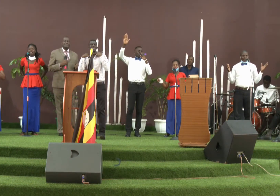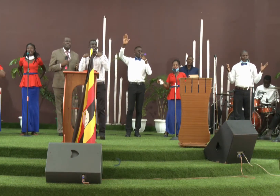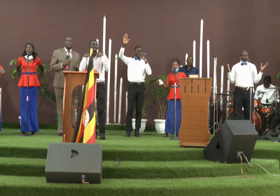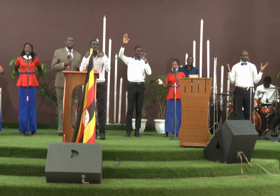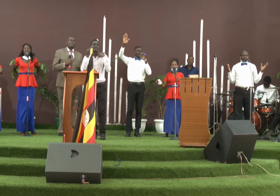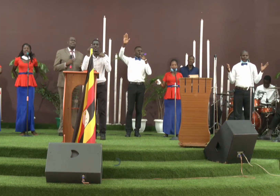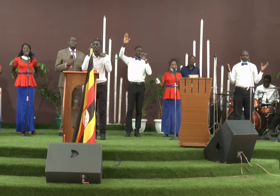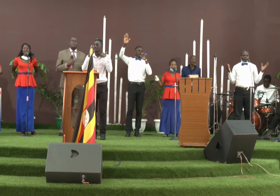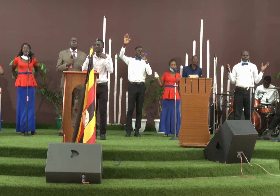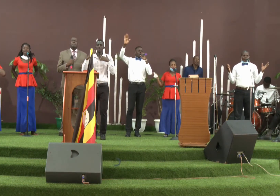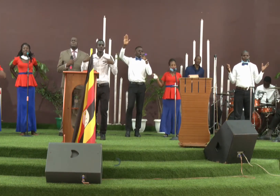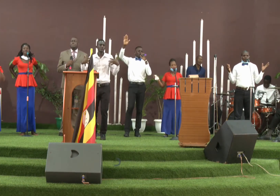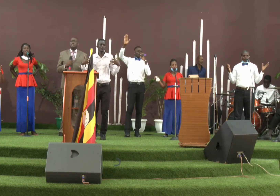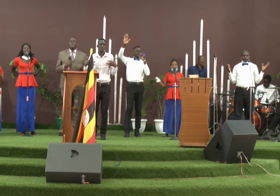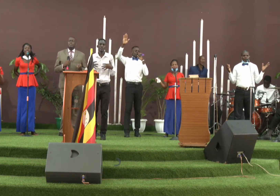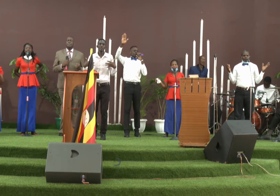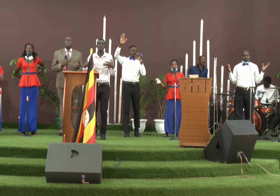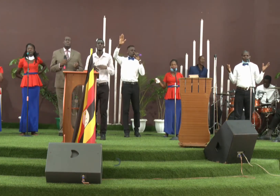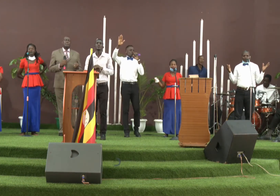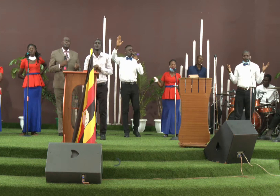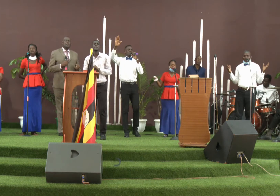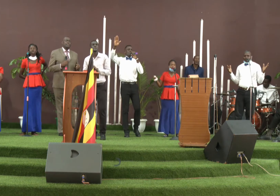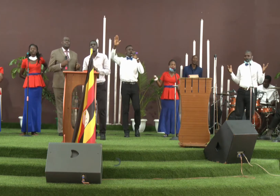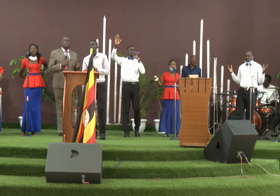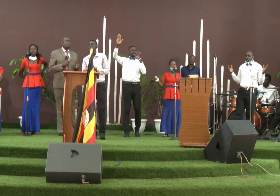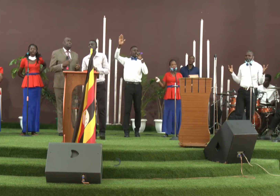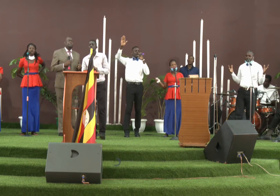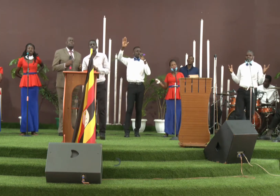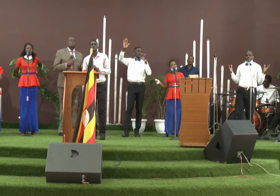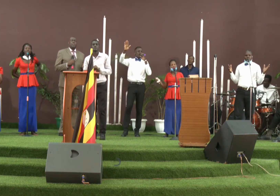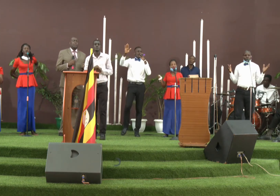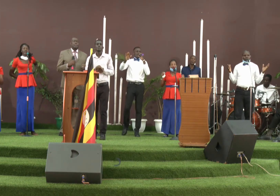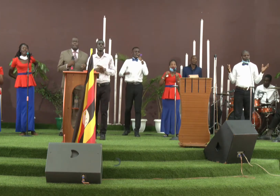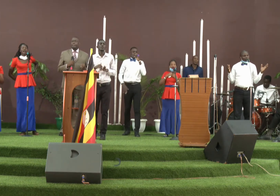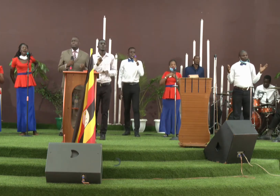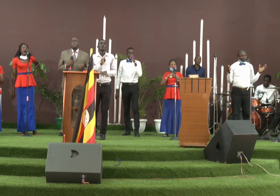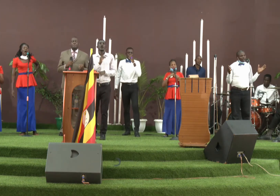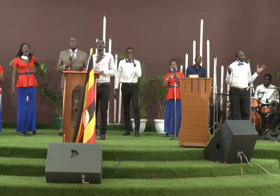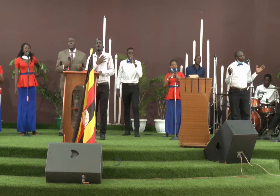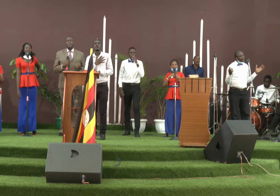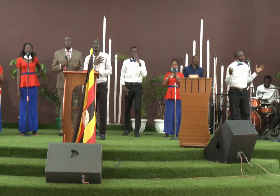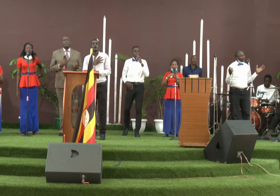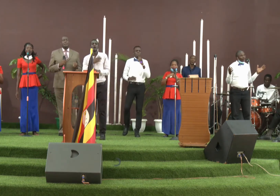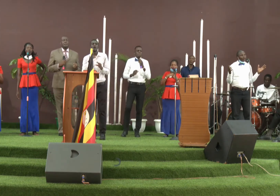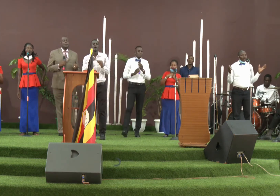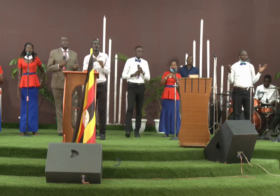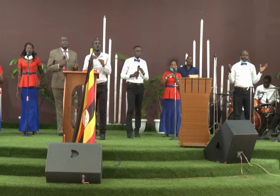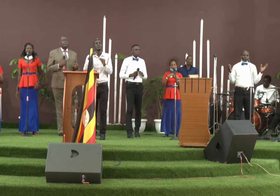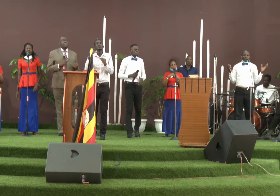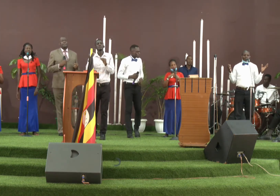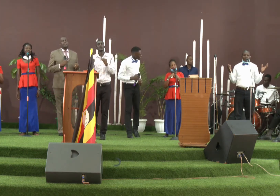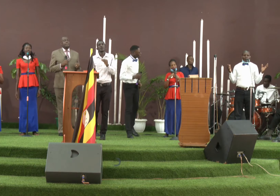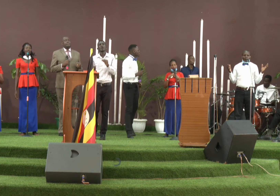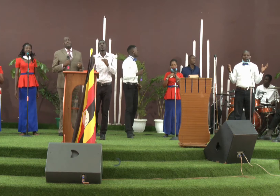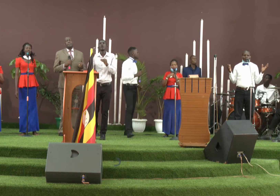I'm no longer a slave to fear. I'm a child of God. Yeah. I